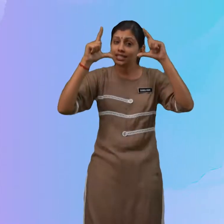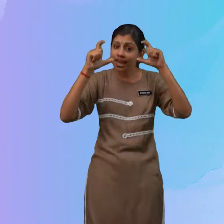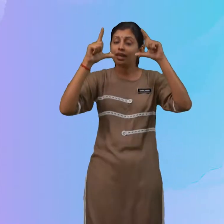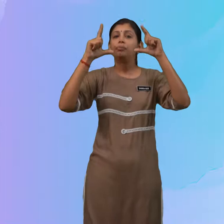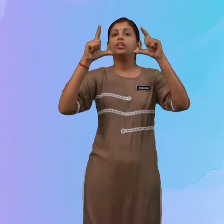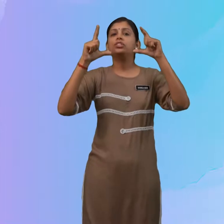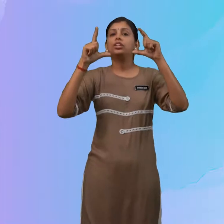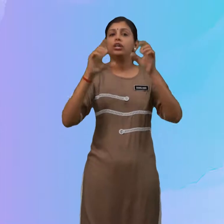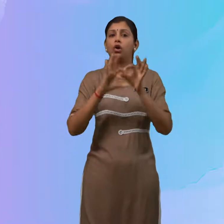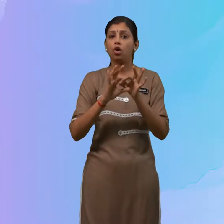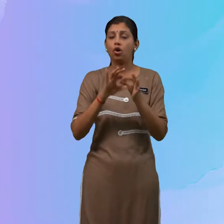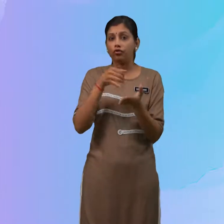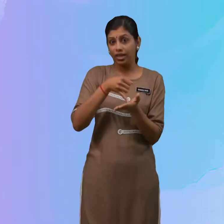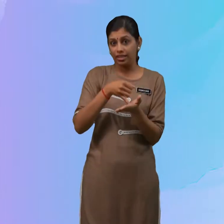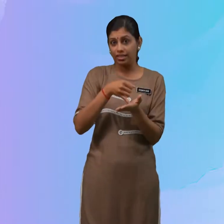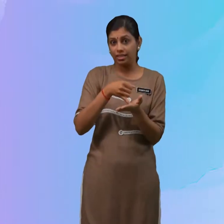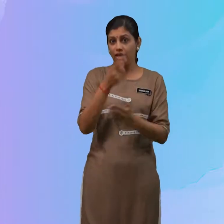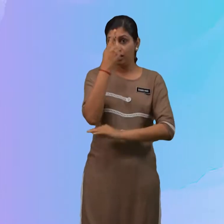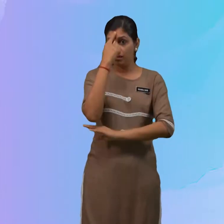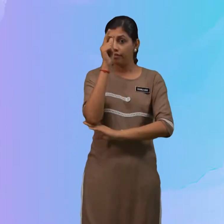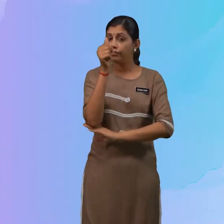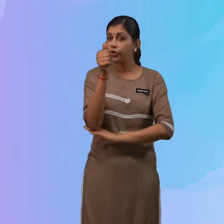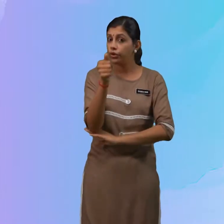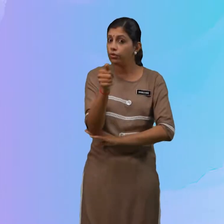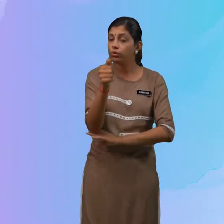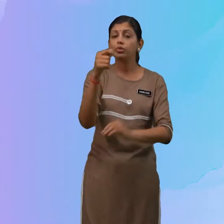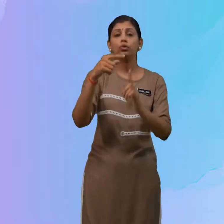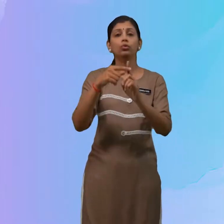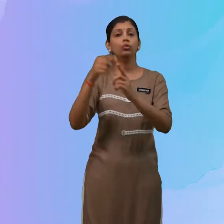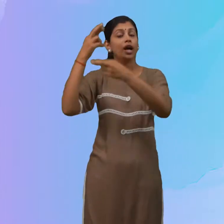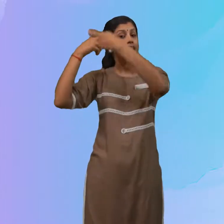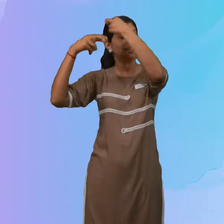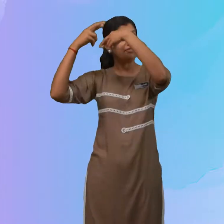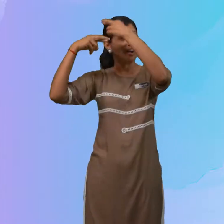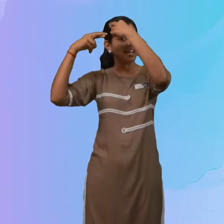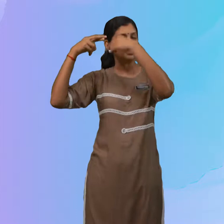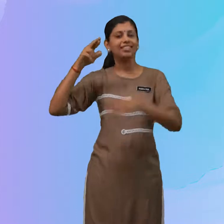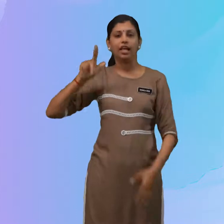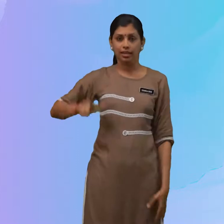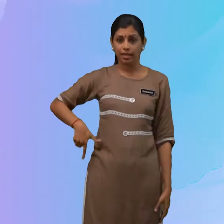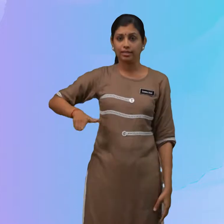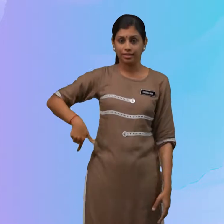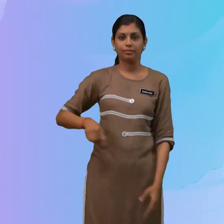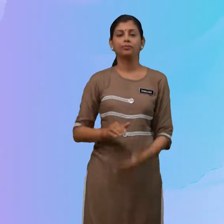take a picture of it for you to revise later.